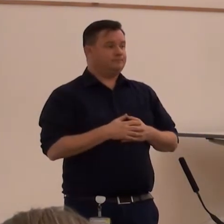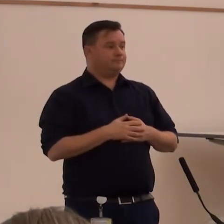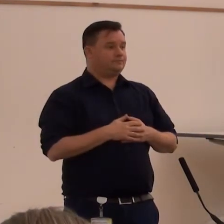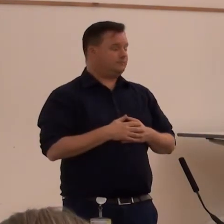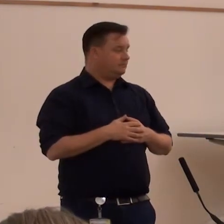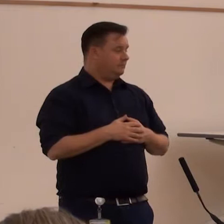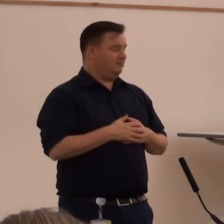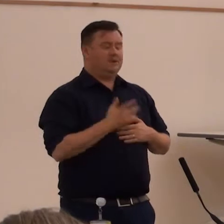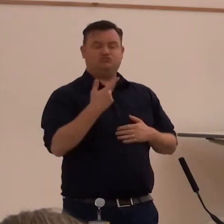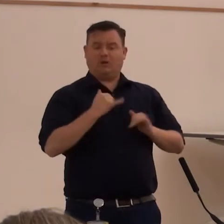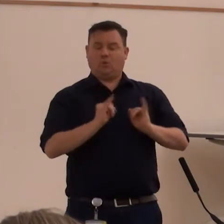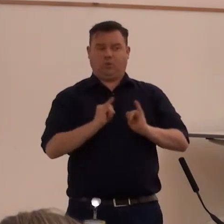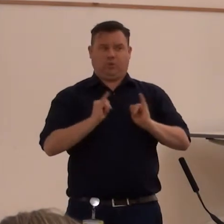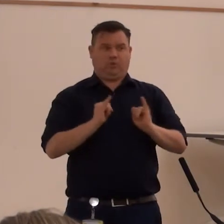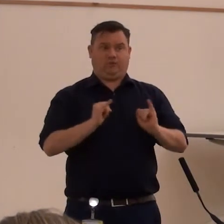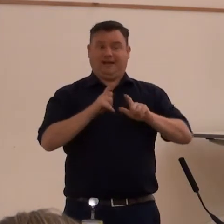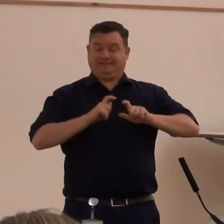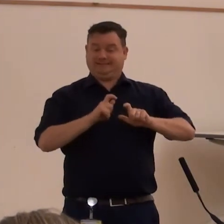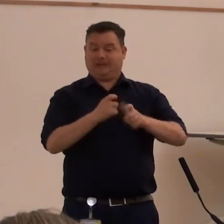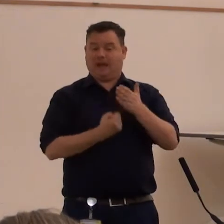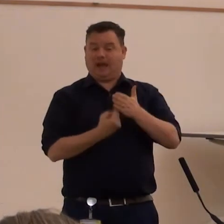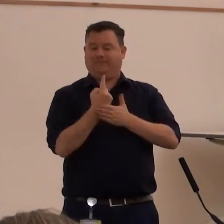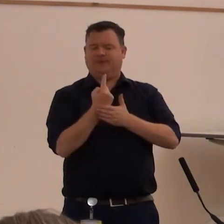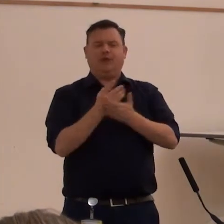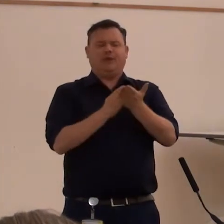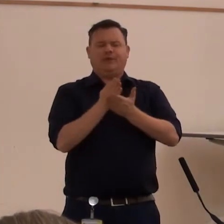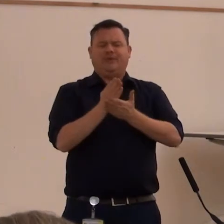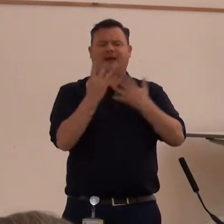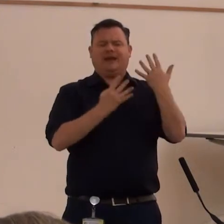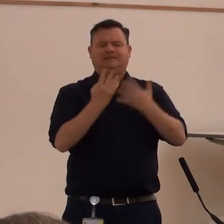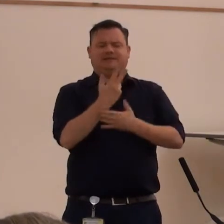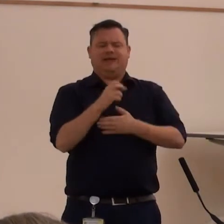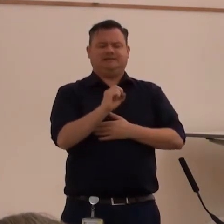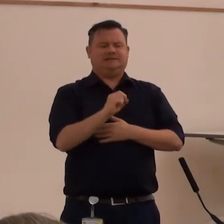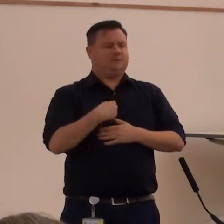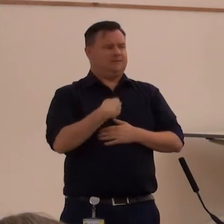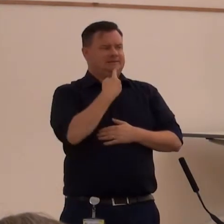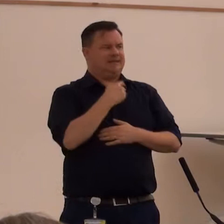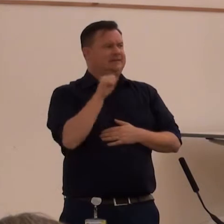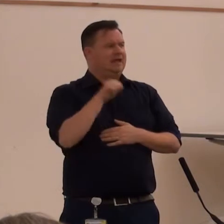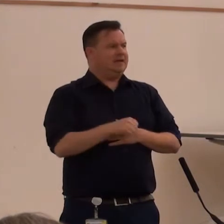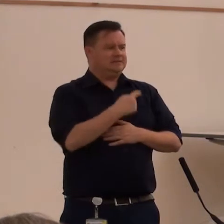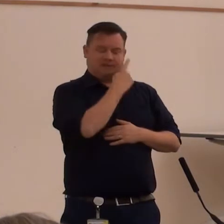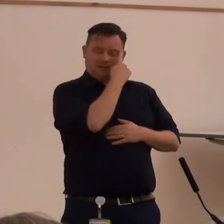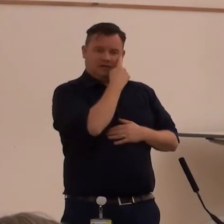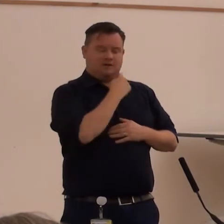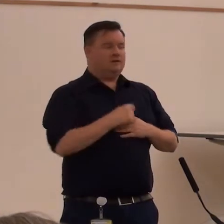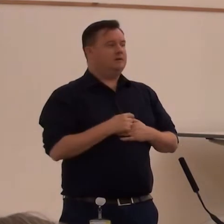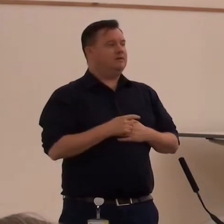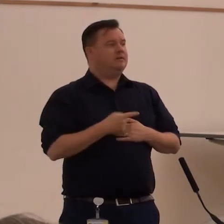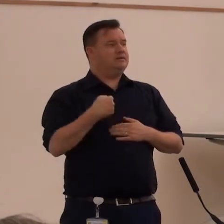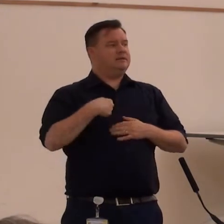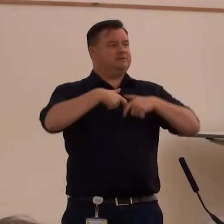that was just outrageous and was still going on during the 1980s. And we said, yes, this is also a slogan